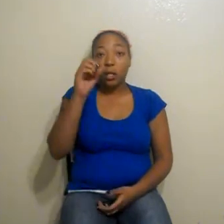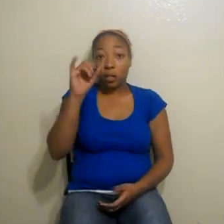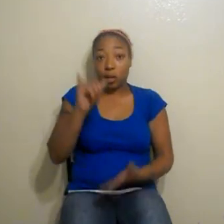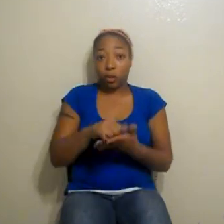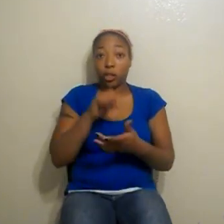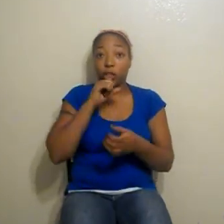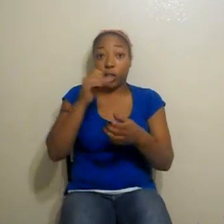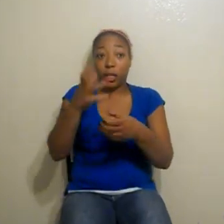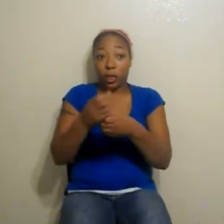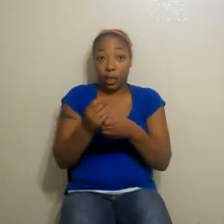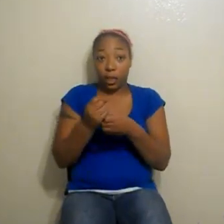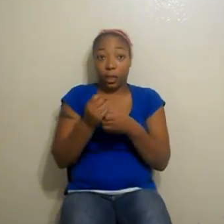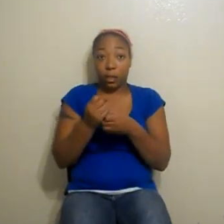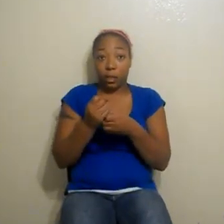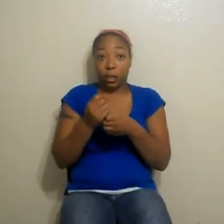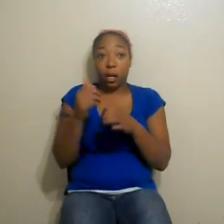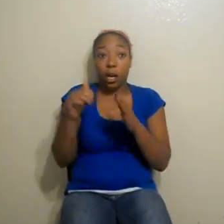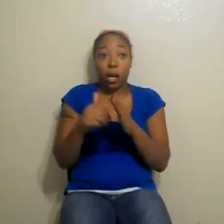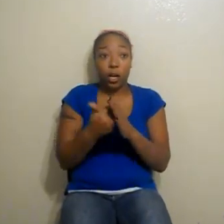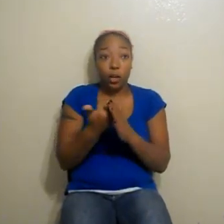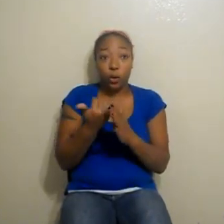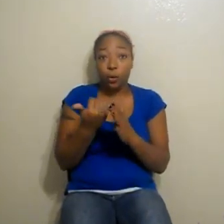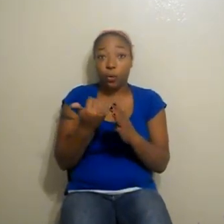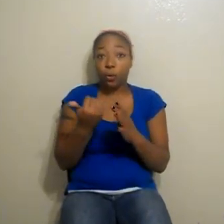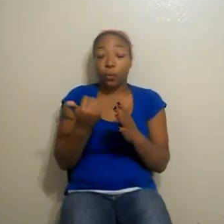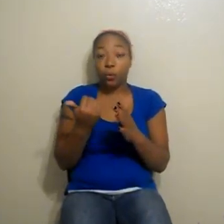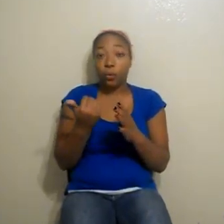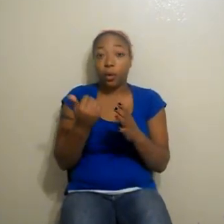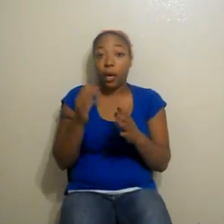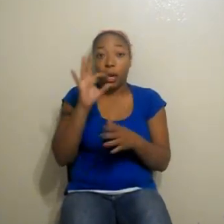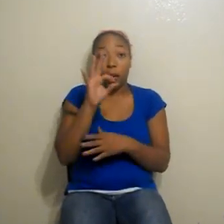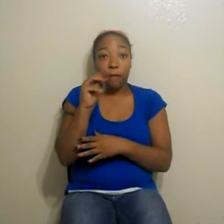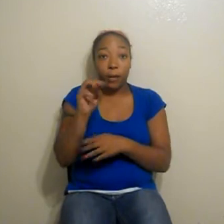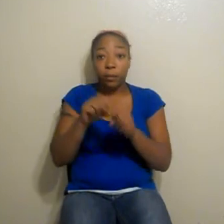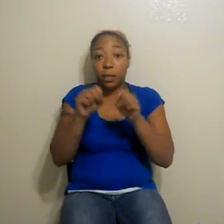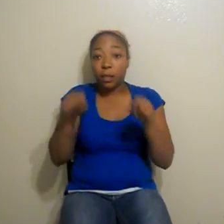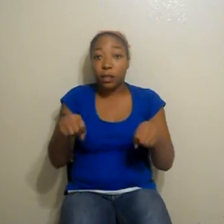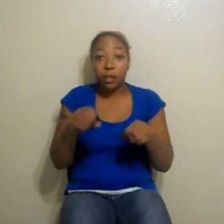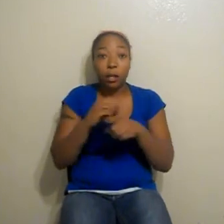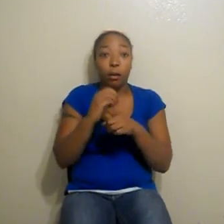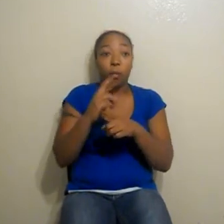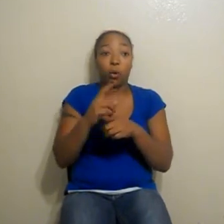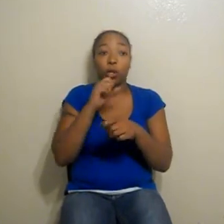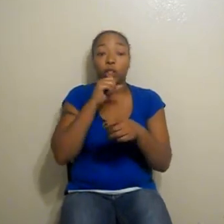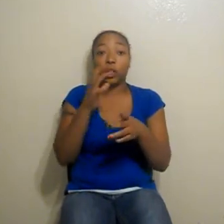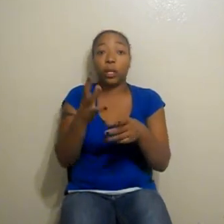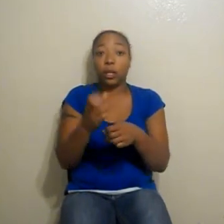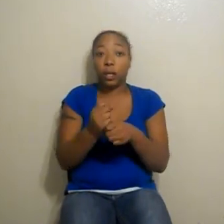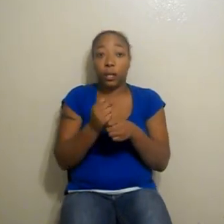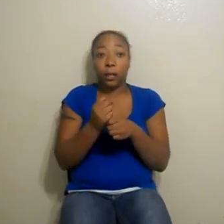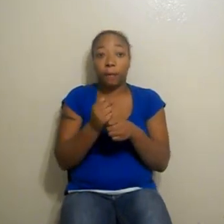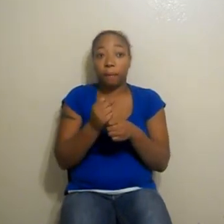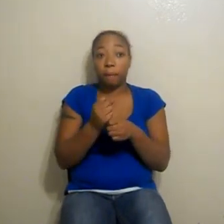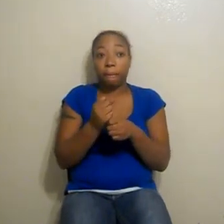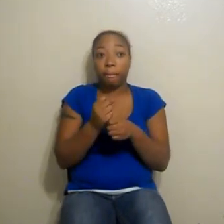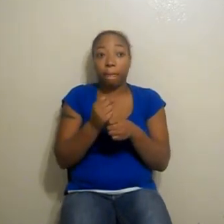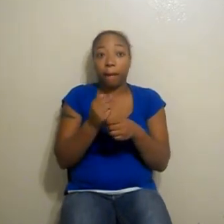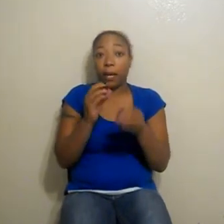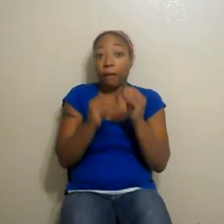so that she can get a new FM system or she can get it